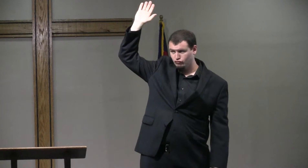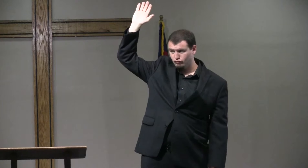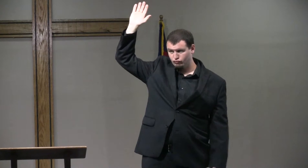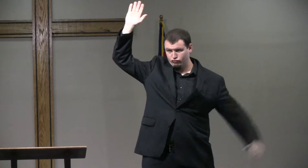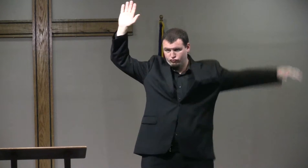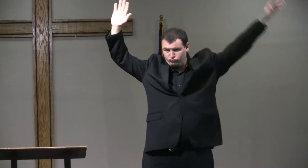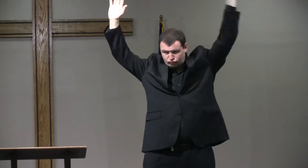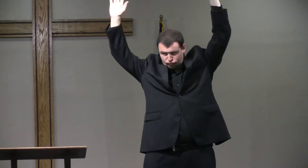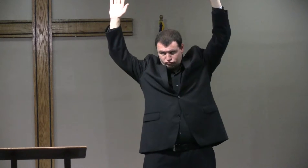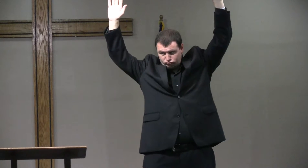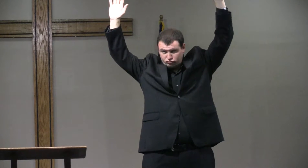with someone?